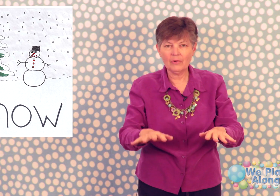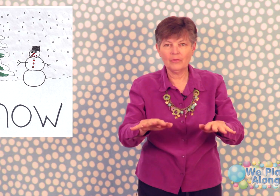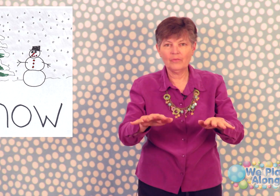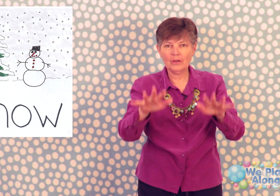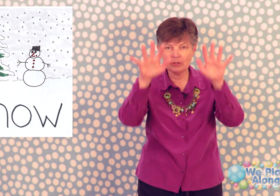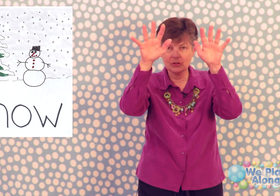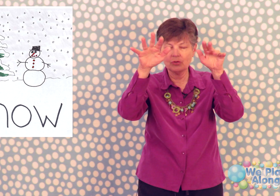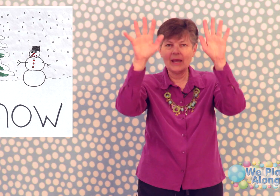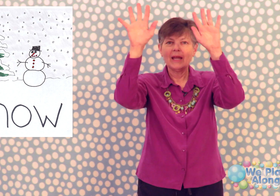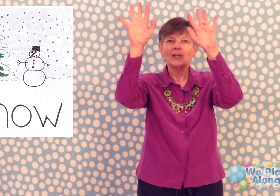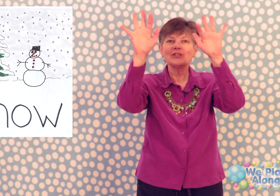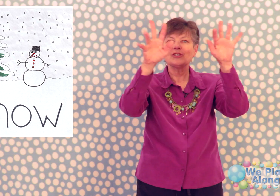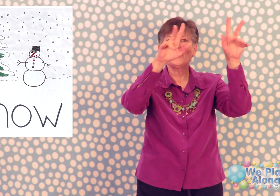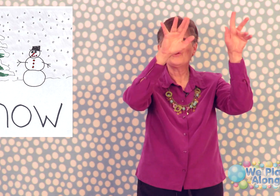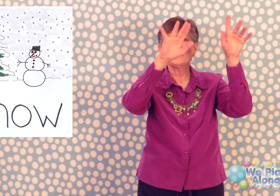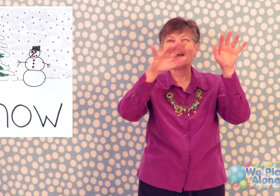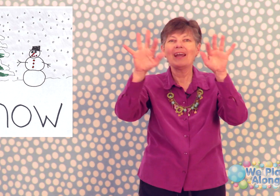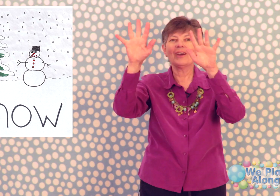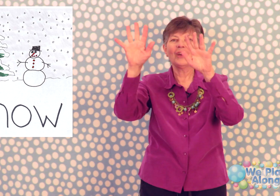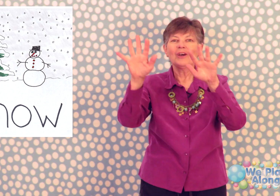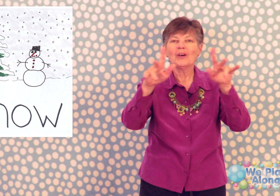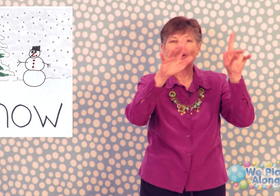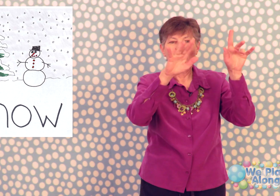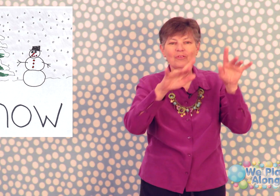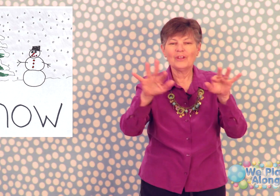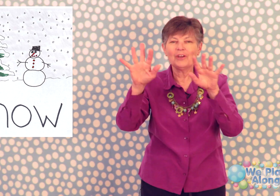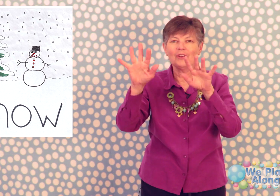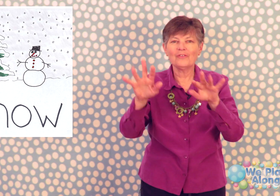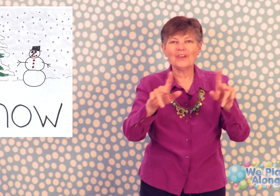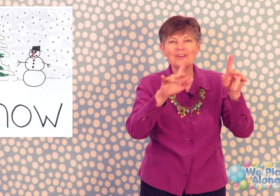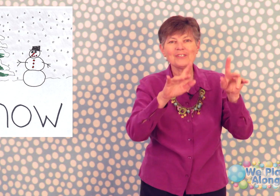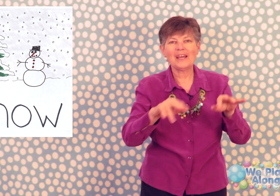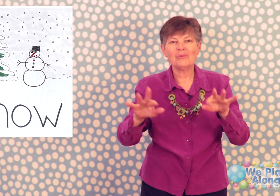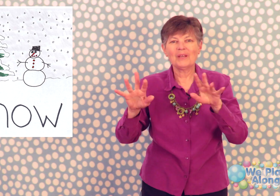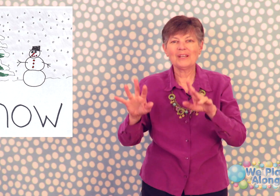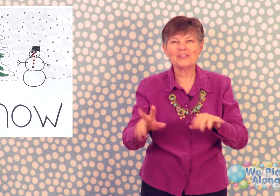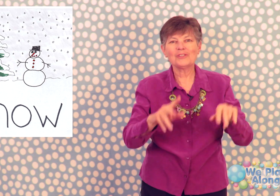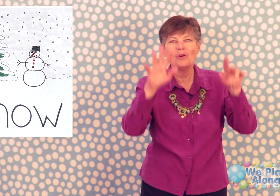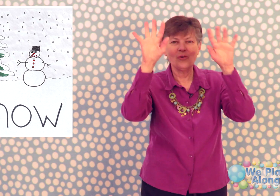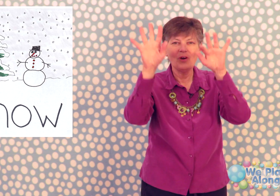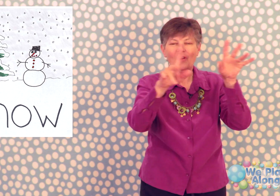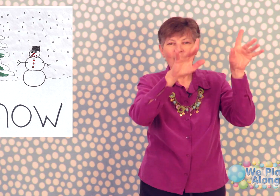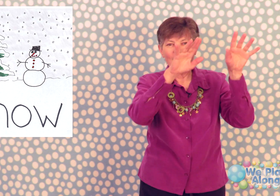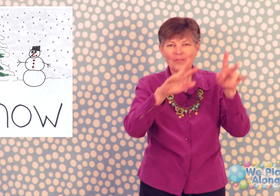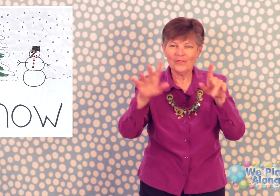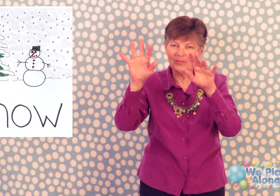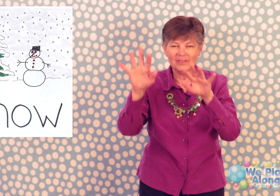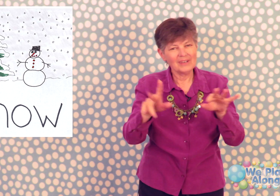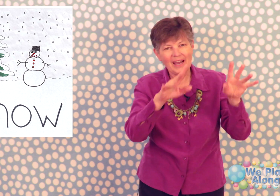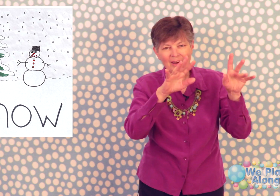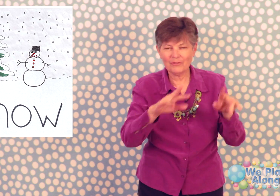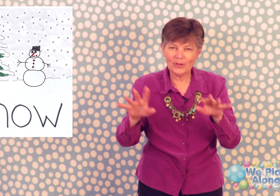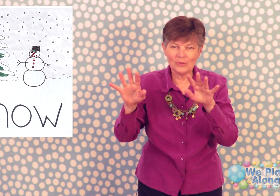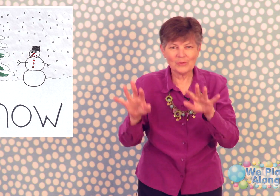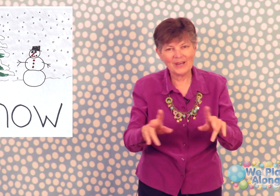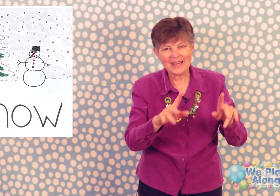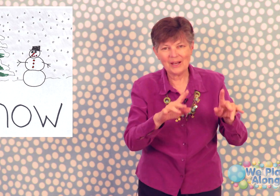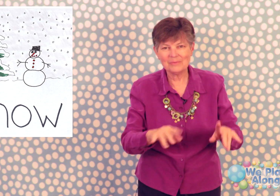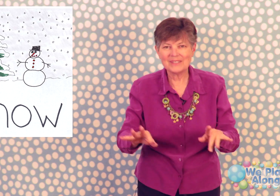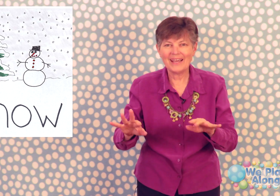down, fingers are straight, snow you kind of flutter your fingers down because snow kind of floats when it comes